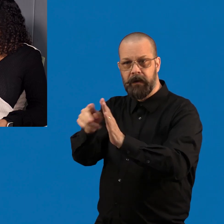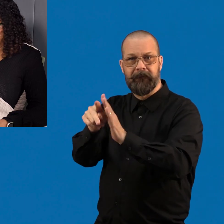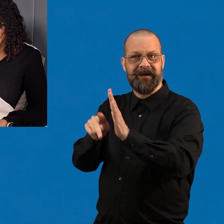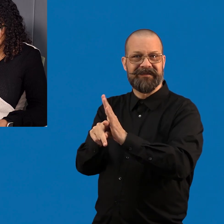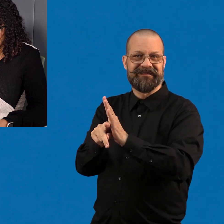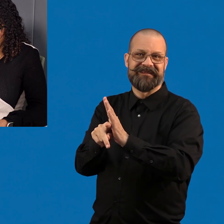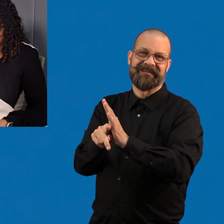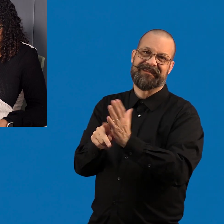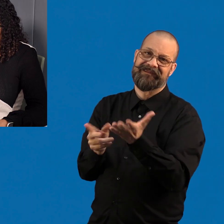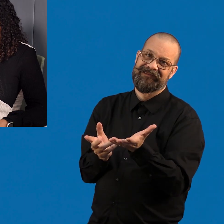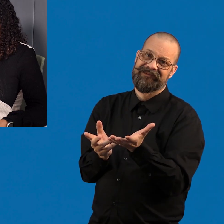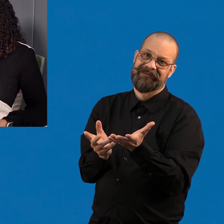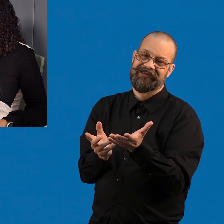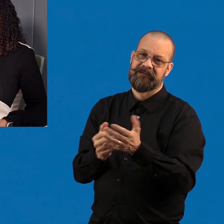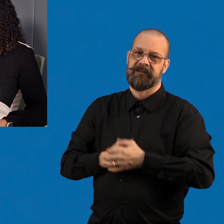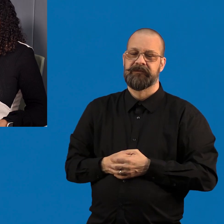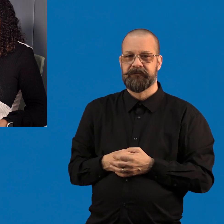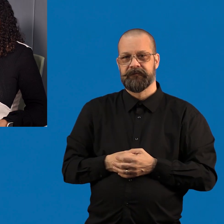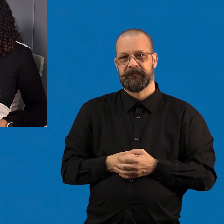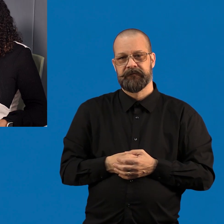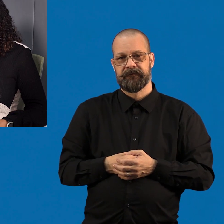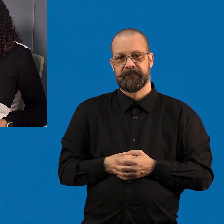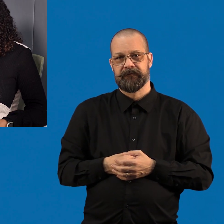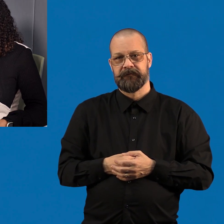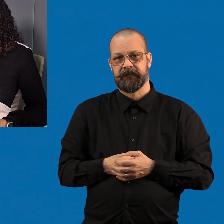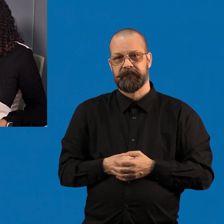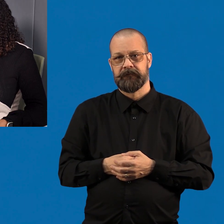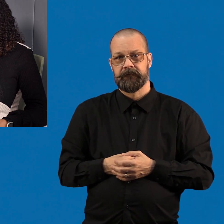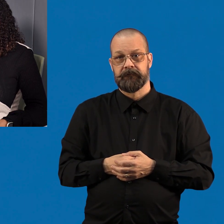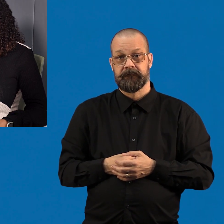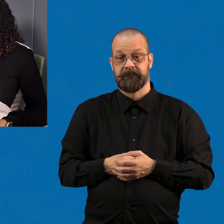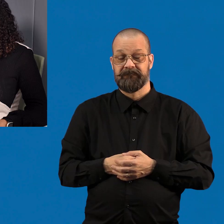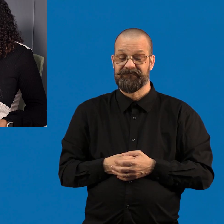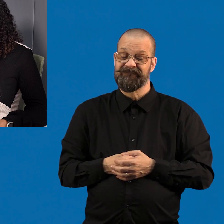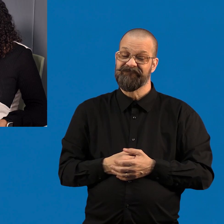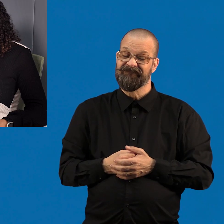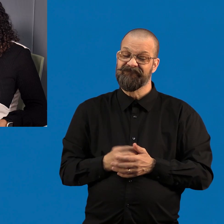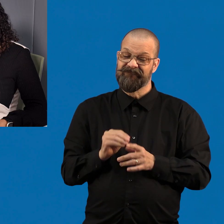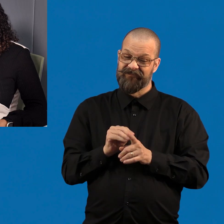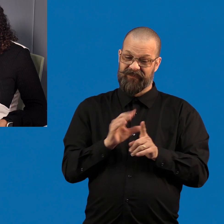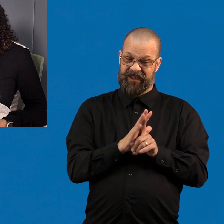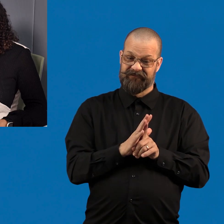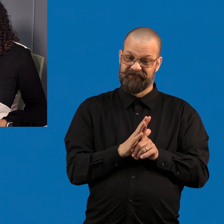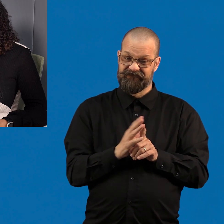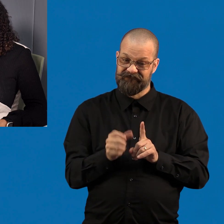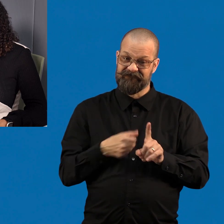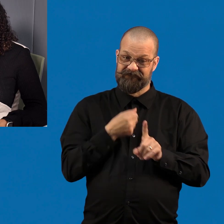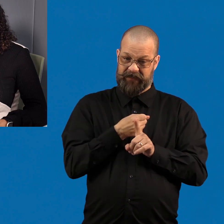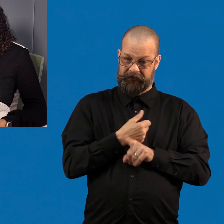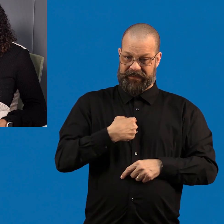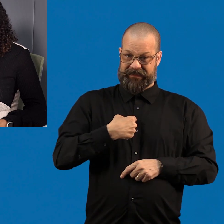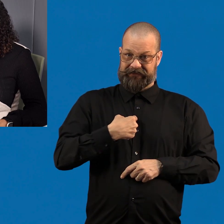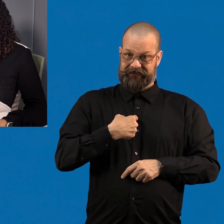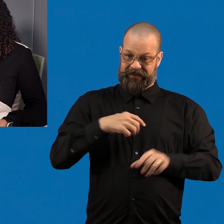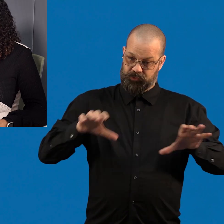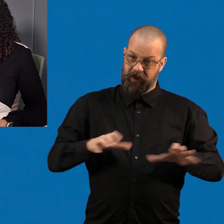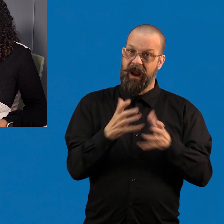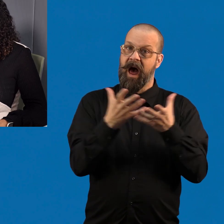Mm-hmm. And this is particularly important to me because I do a lot of